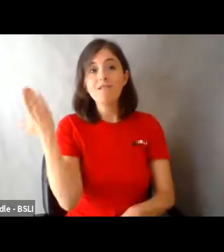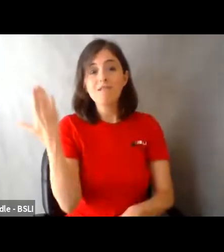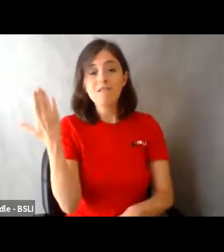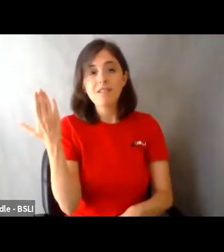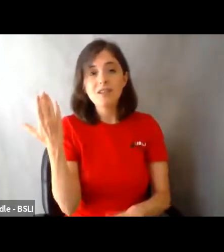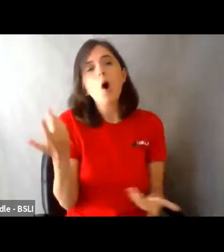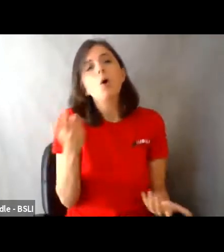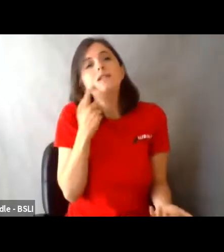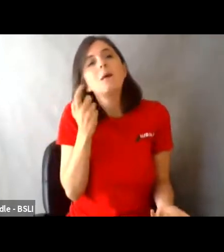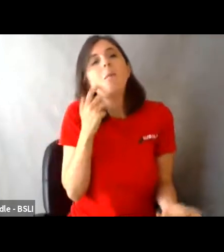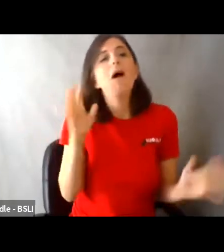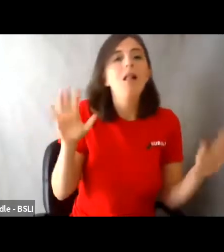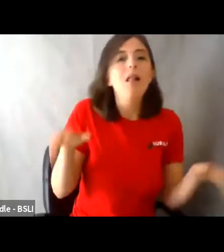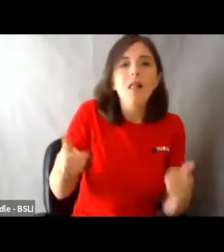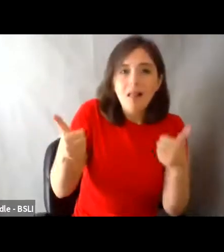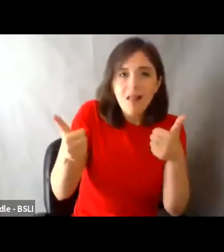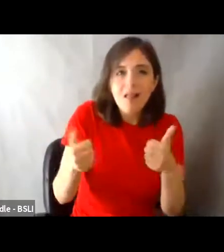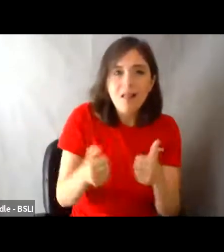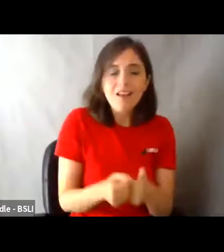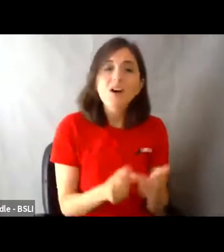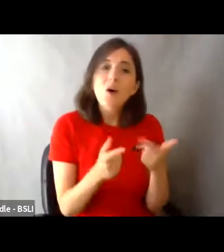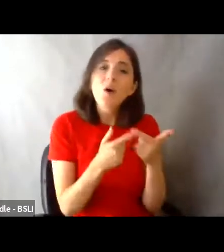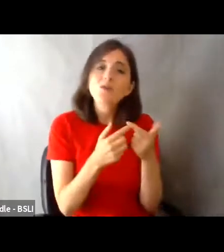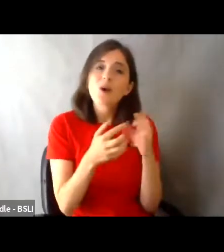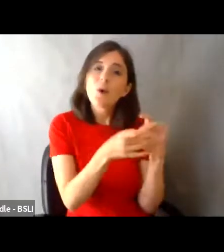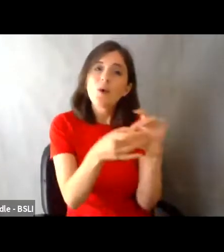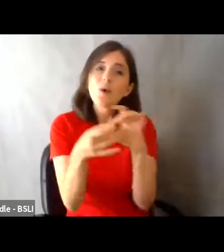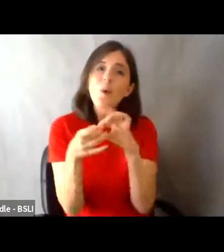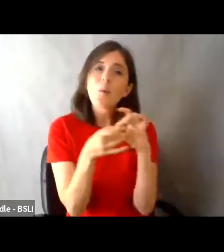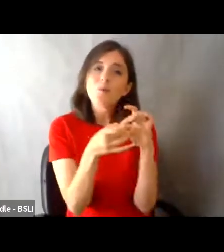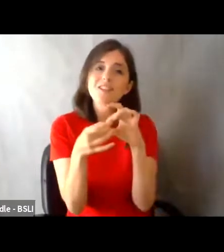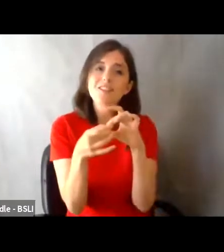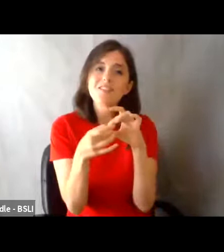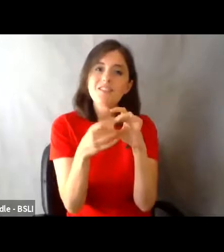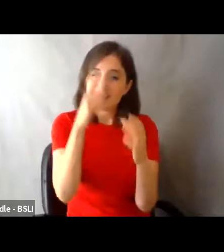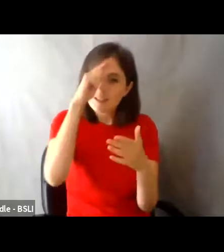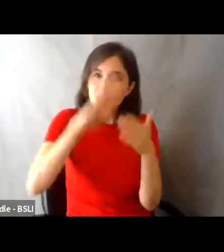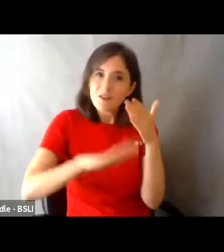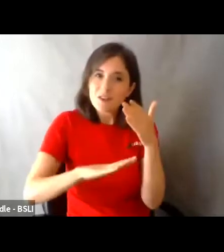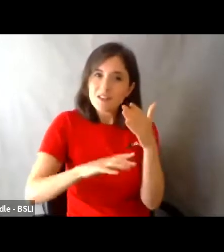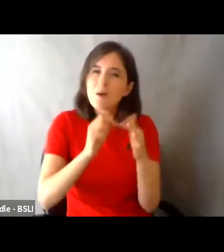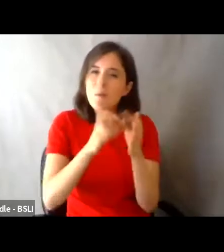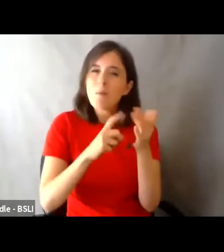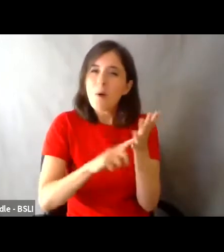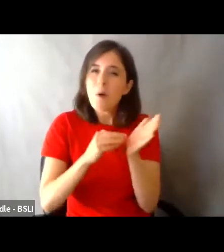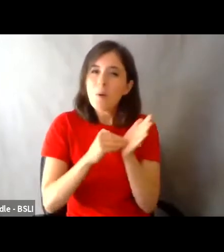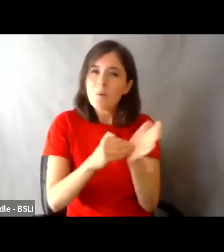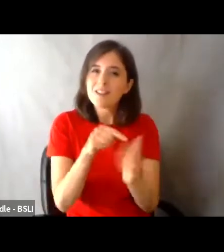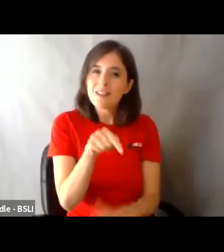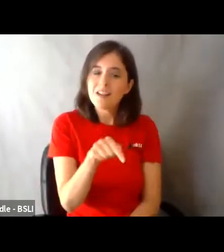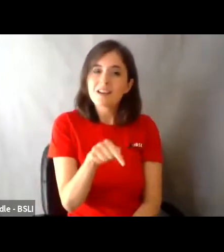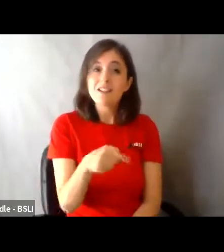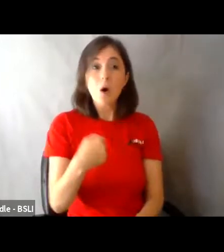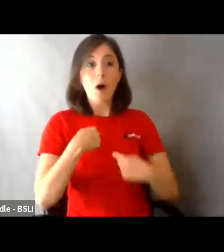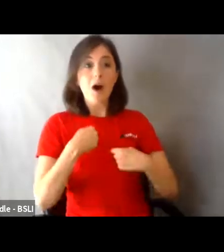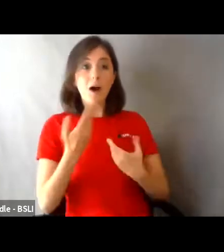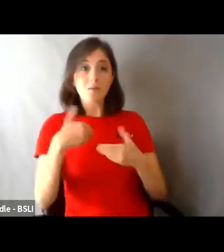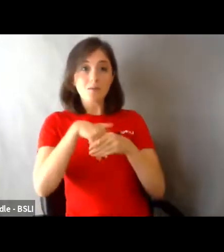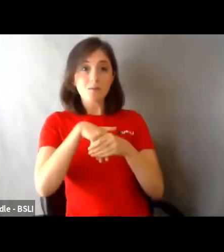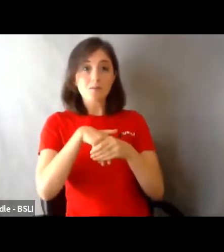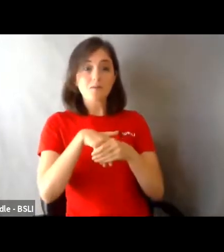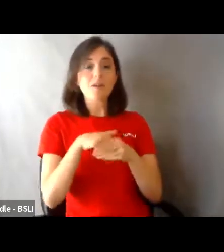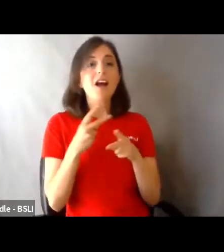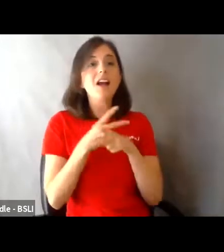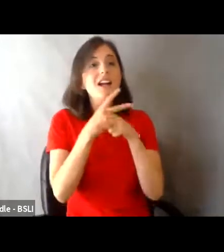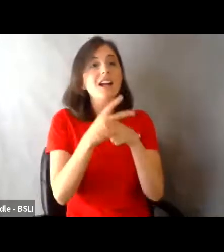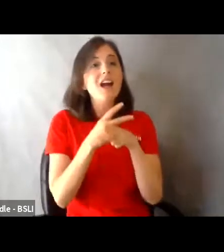it? And also the cooperative experience, Paul mentioned that. I mean, I'm currently involved in a care cooperative